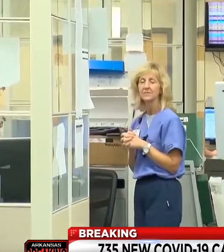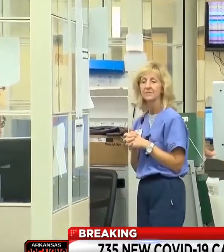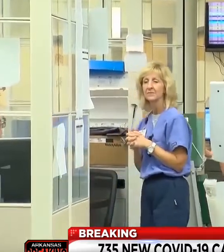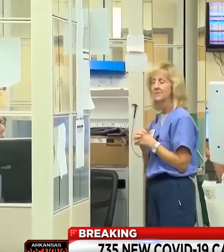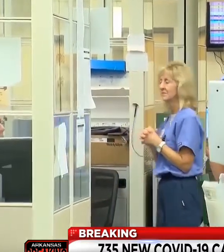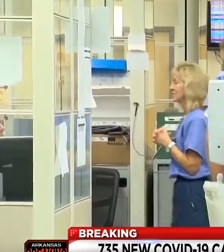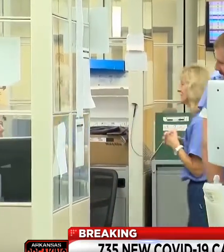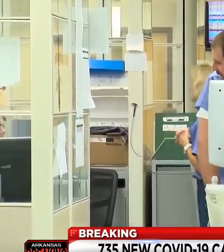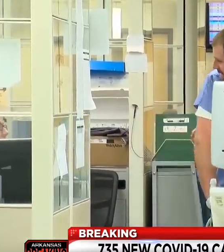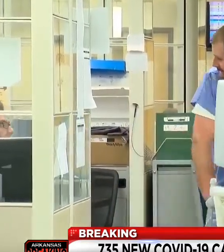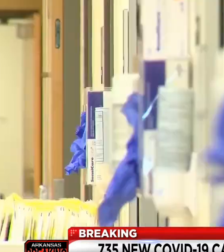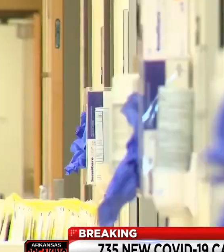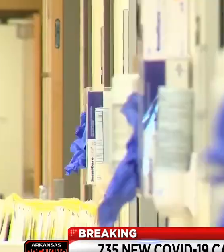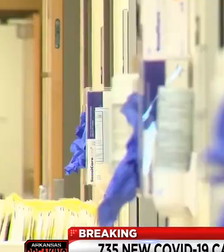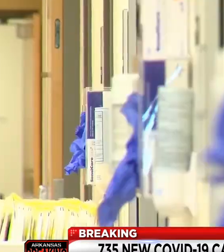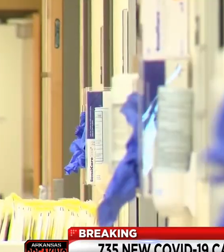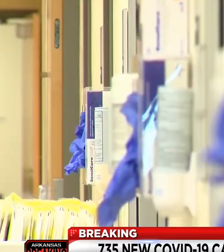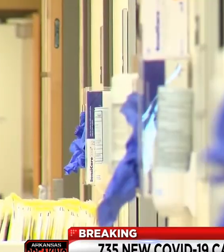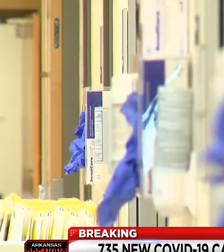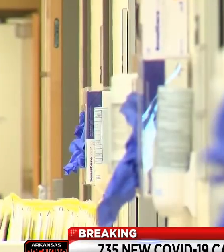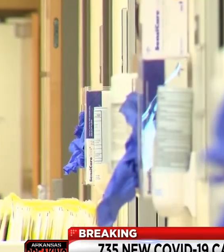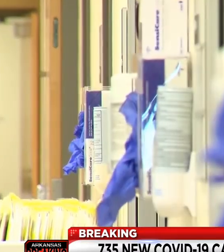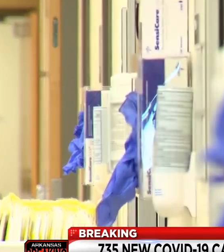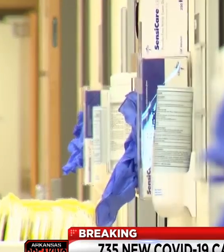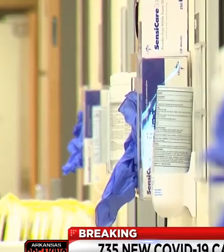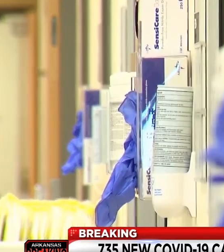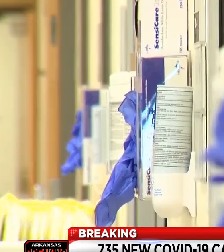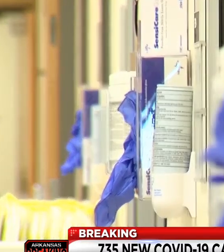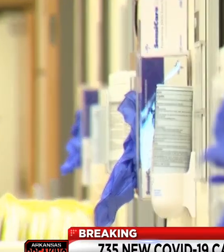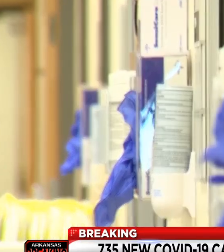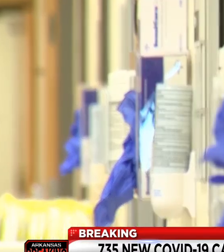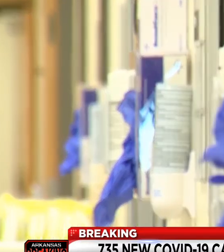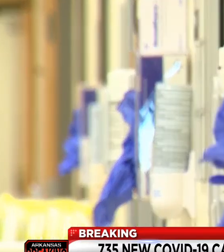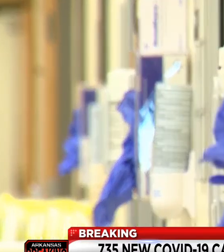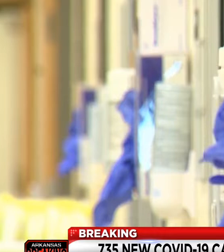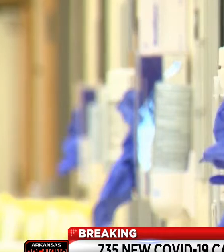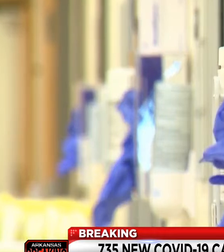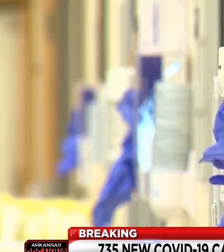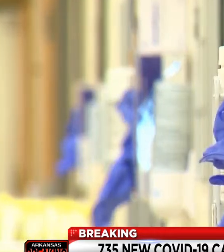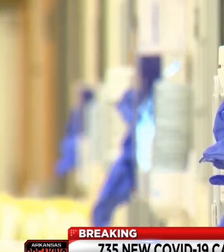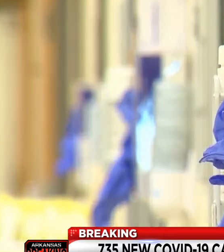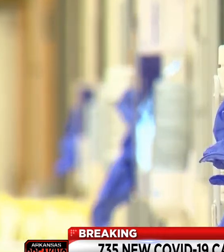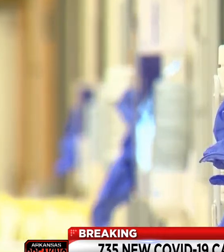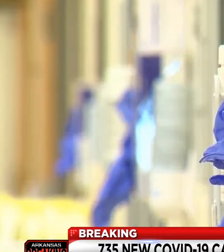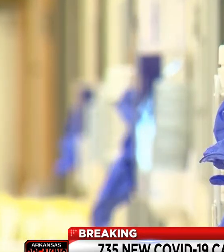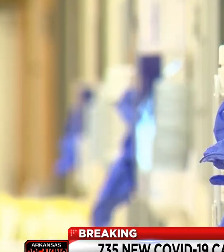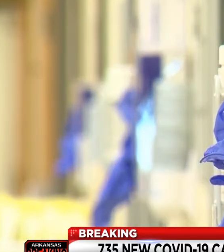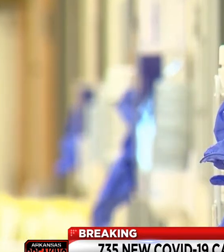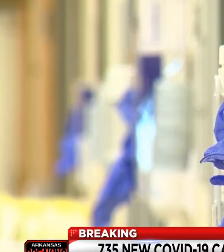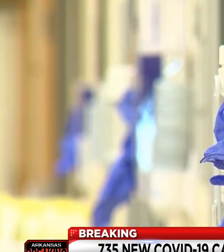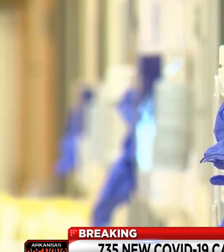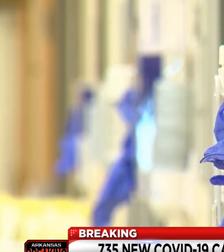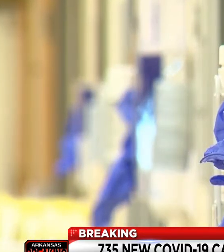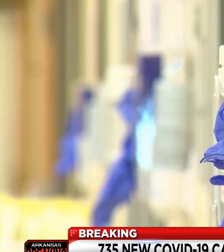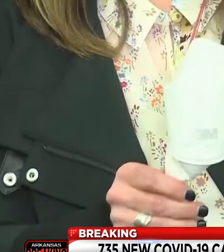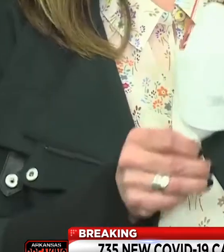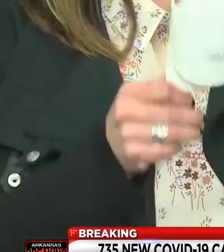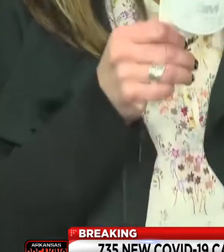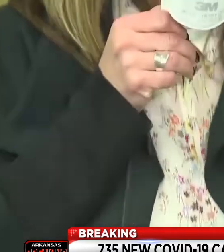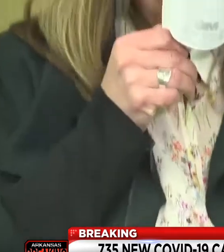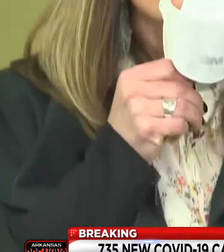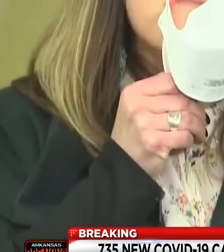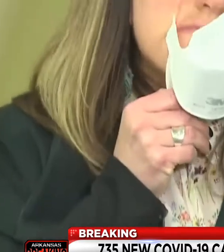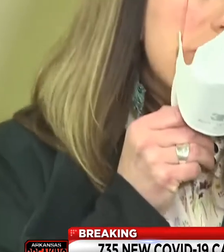Over the last 24 hours, 735 new COVID-19 cases reported in the last 24 hours. That brings the